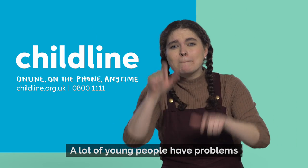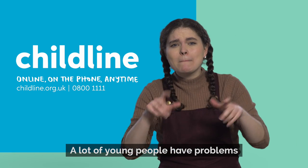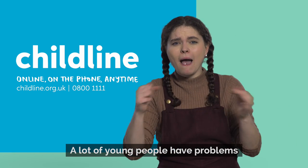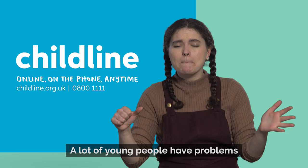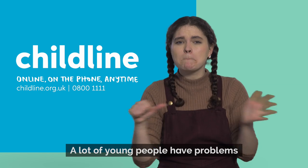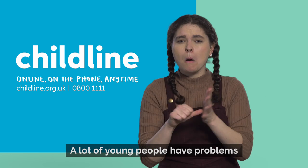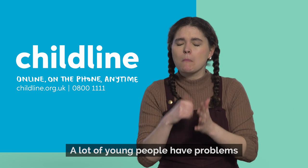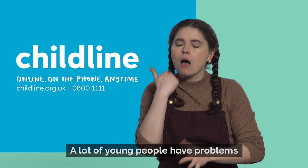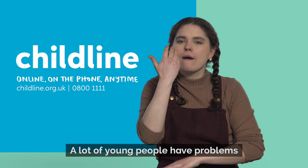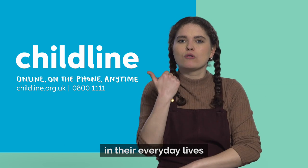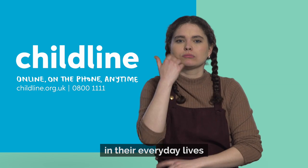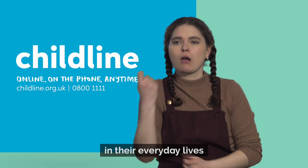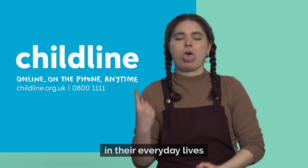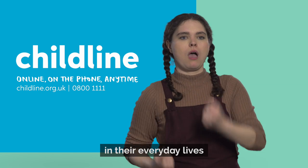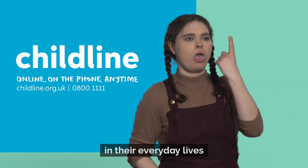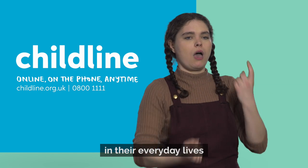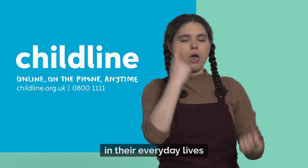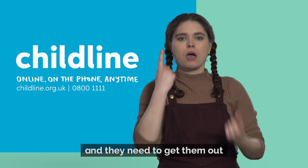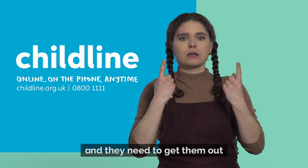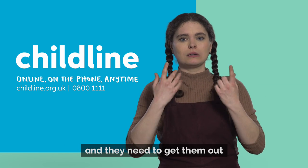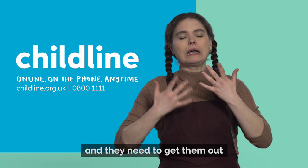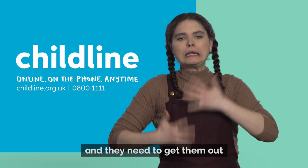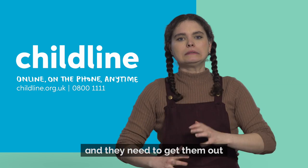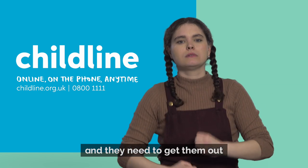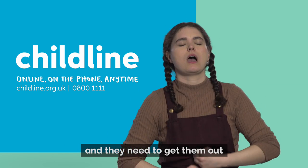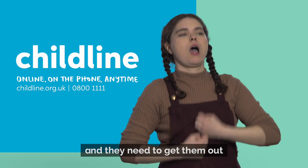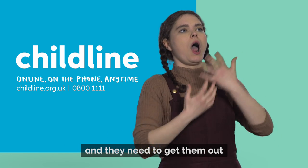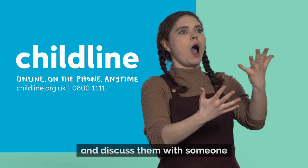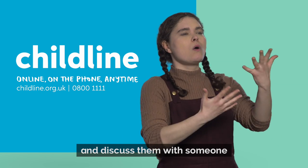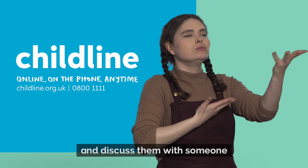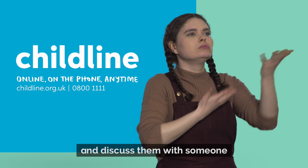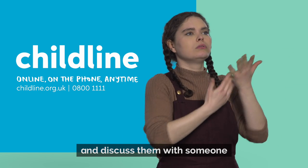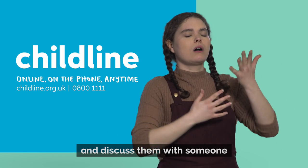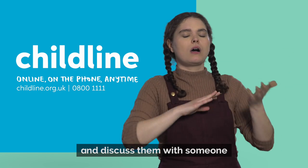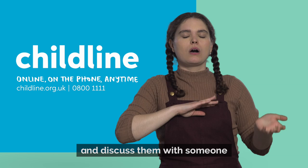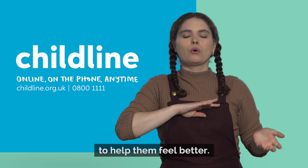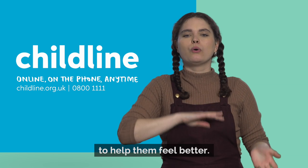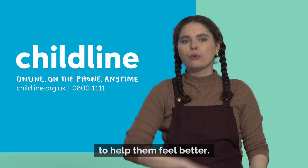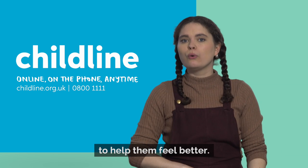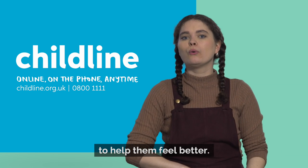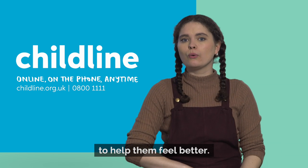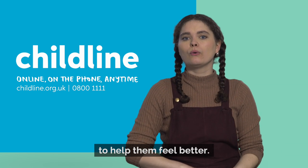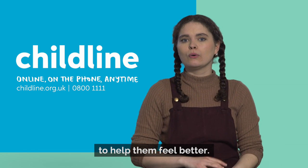A lot of young people have problems in their everyday lives and they need to get them out and discuss them with someone to help them feel better.